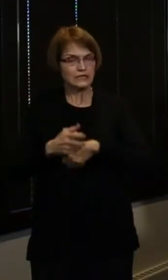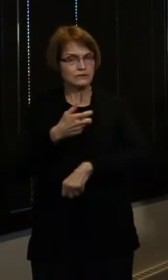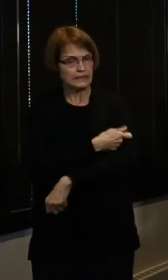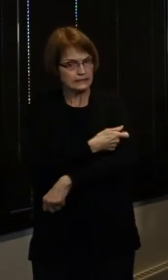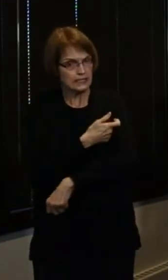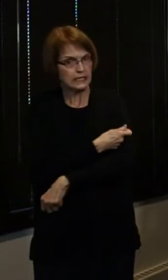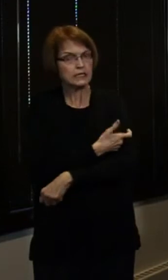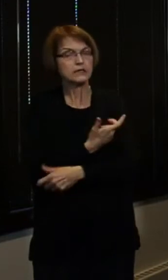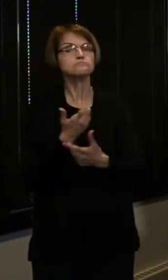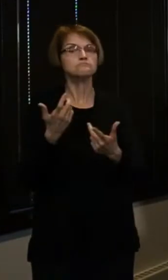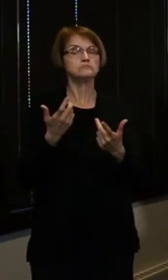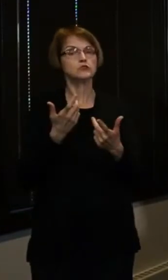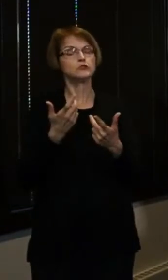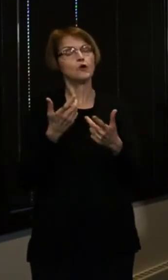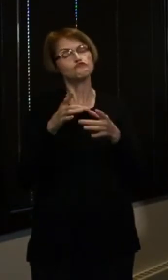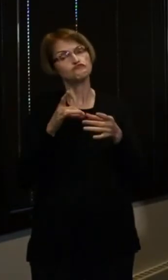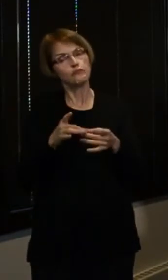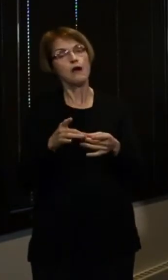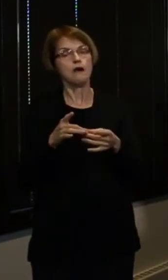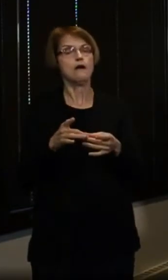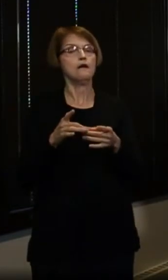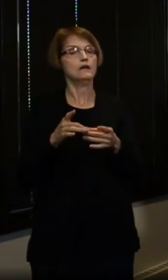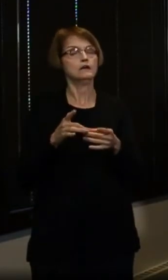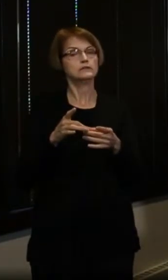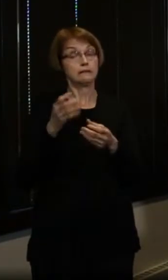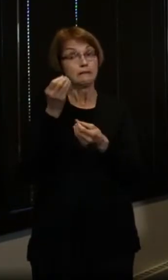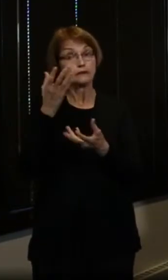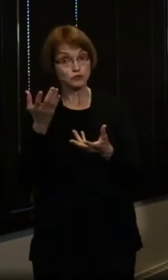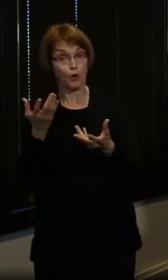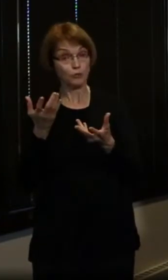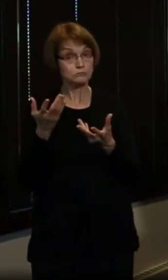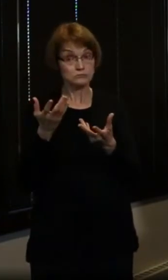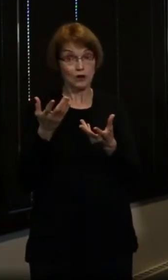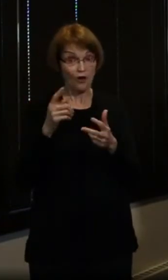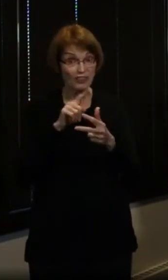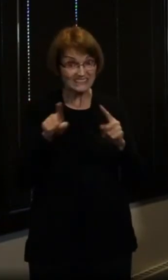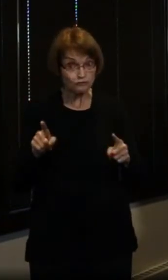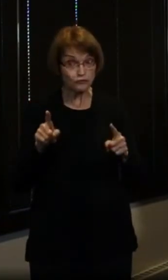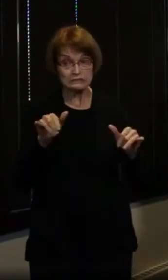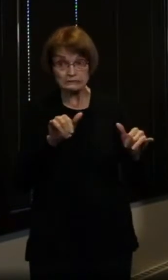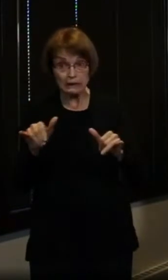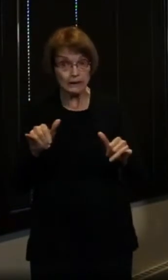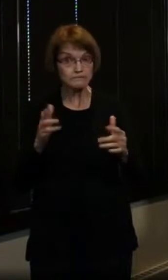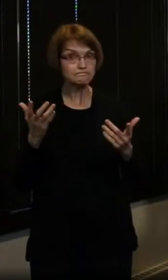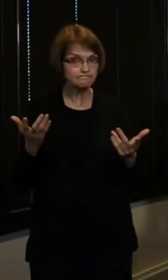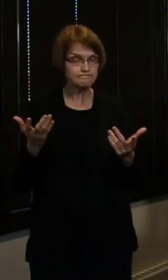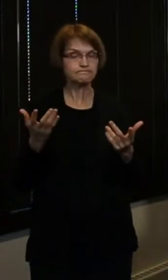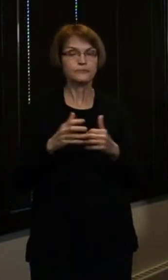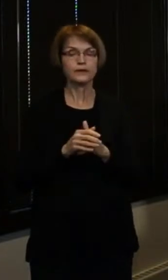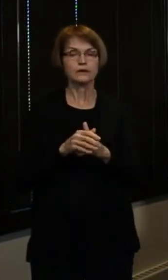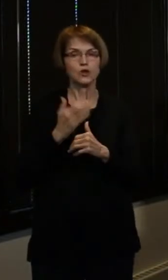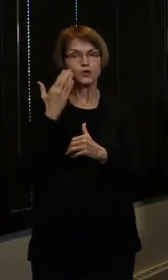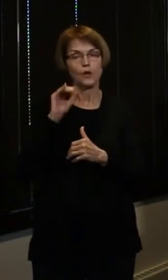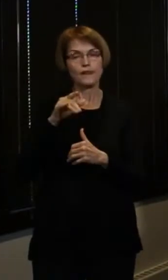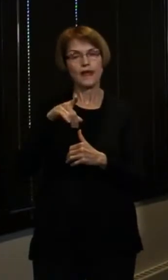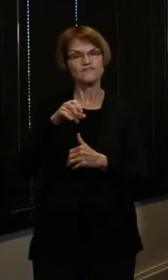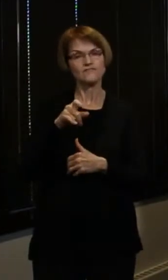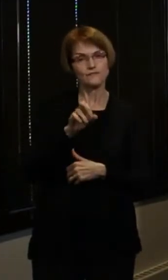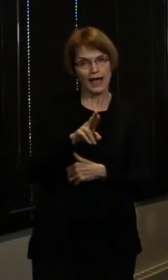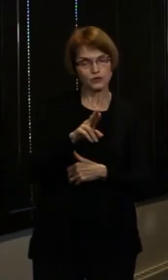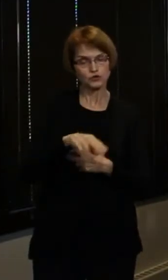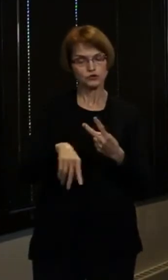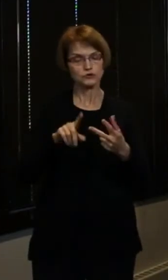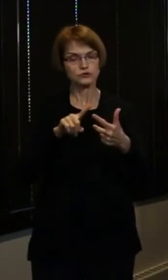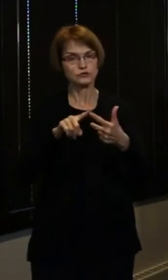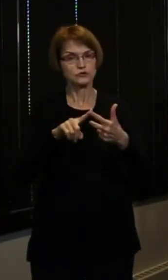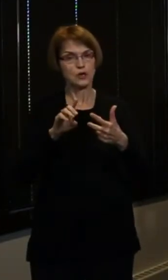day, does it make a difference which vaccine that you receive? And so, as most people know, the Pfizer vaccine and the Moderna